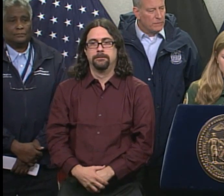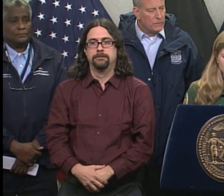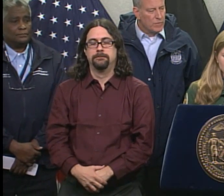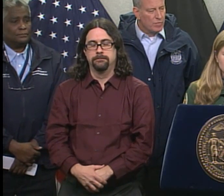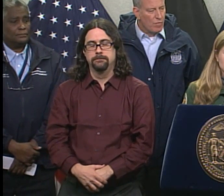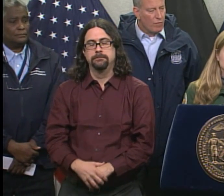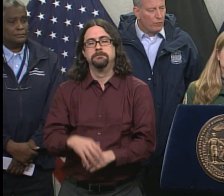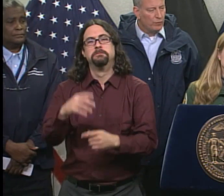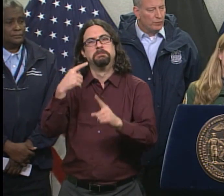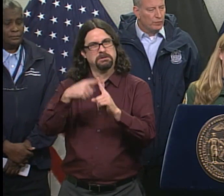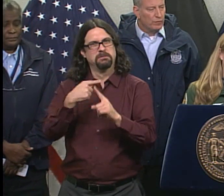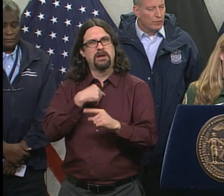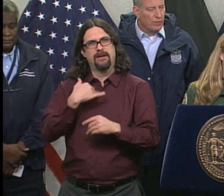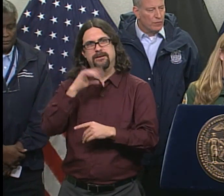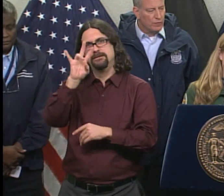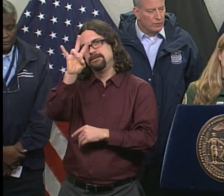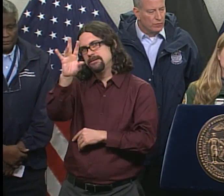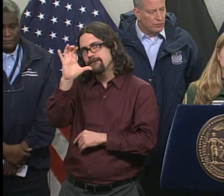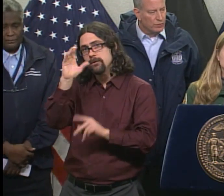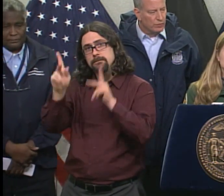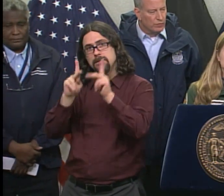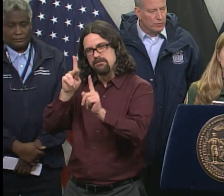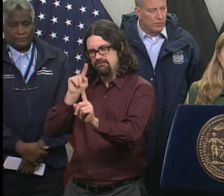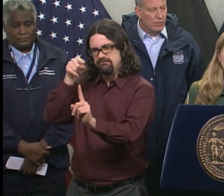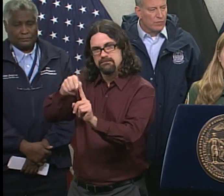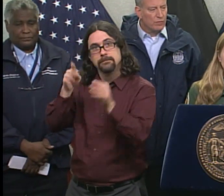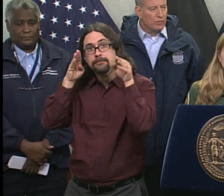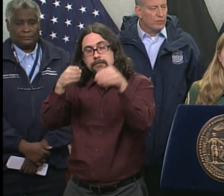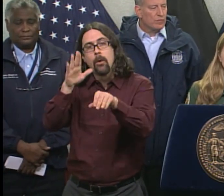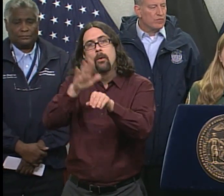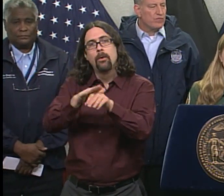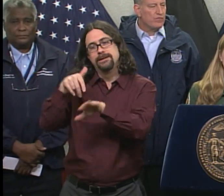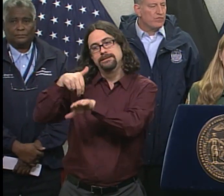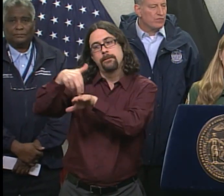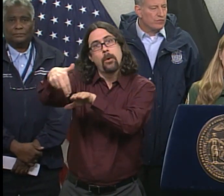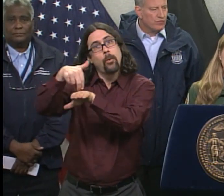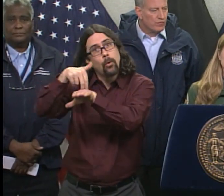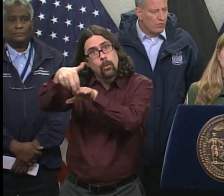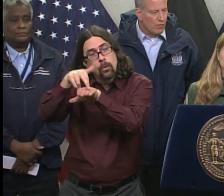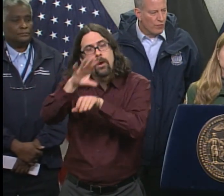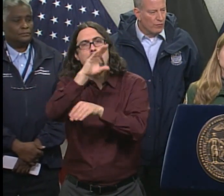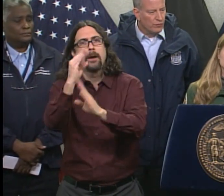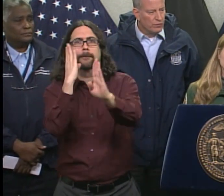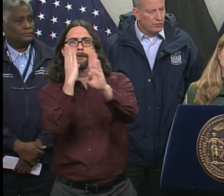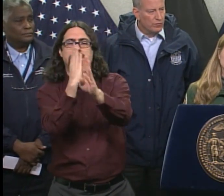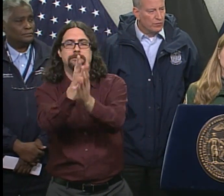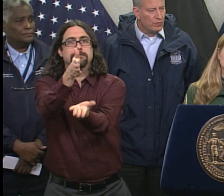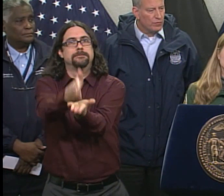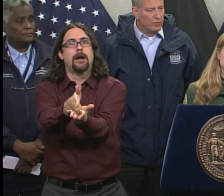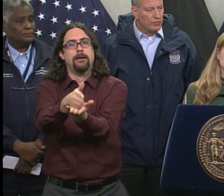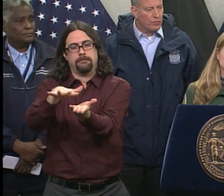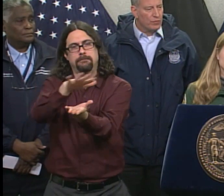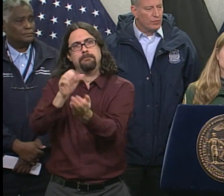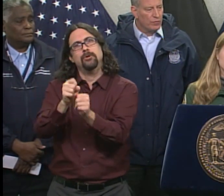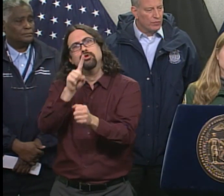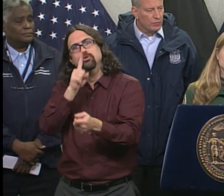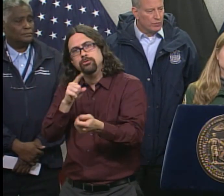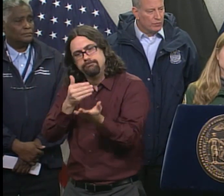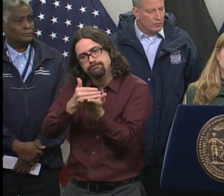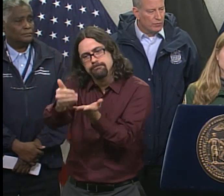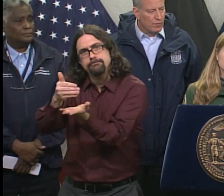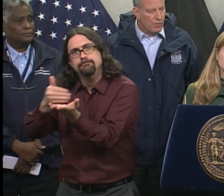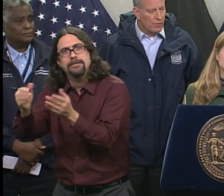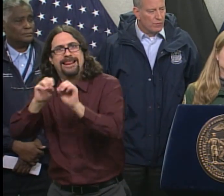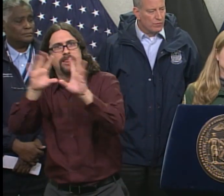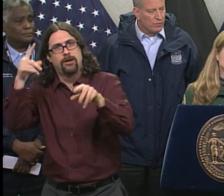of them. Digging out, I just want to reiterate, digging out cars, there is so much material on just one car. If we've gotten that